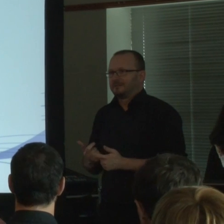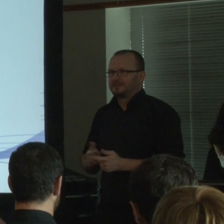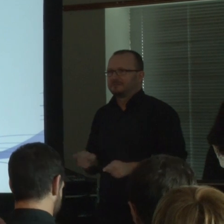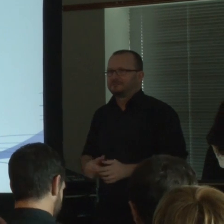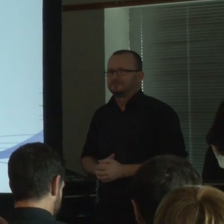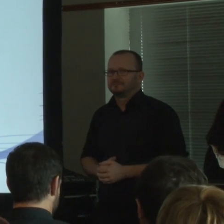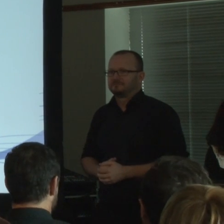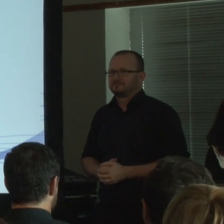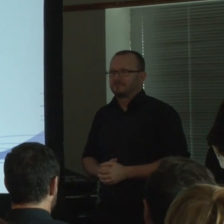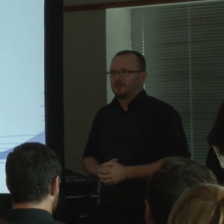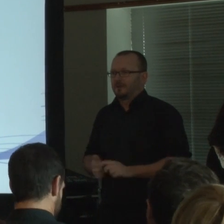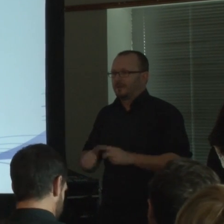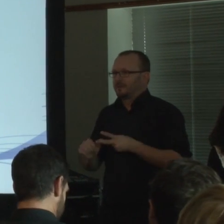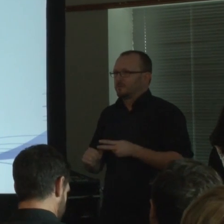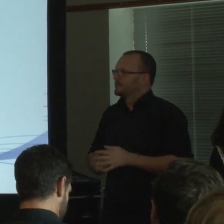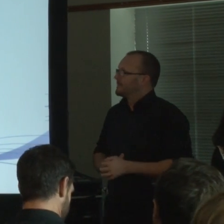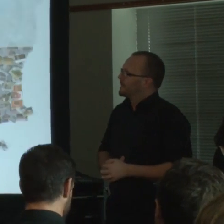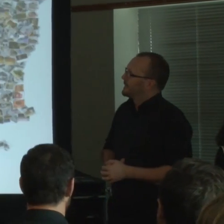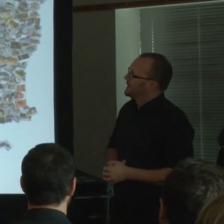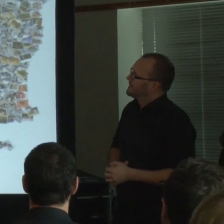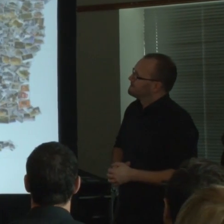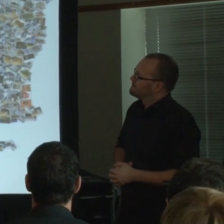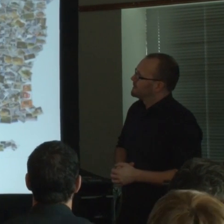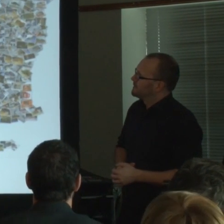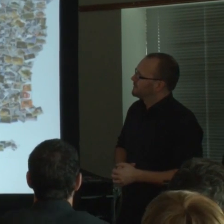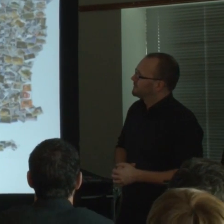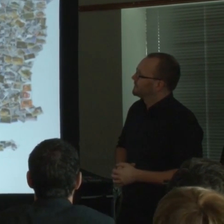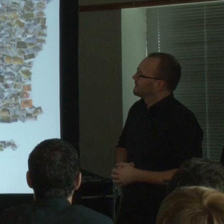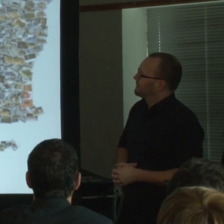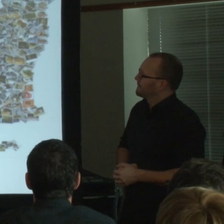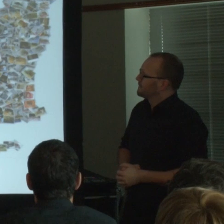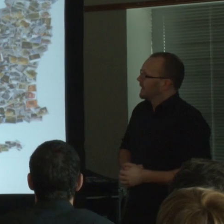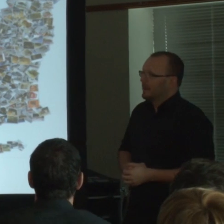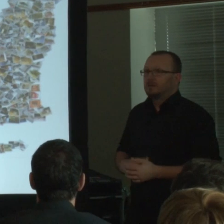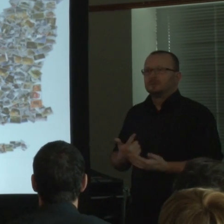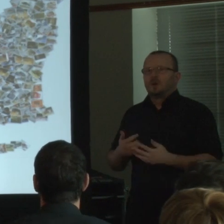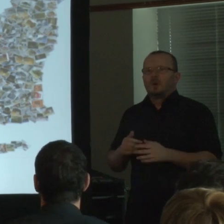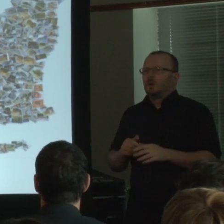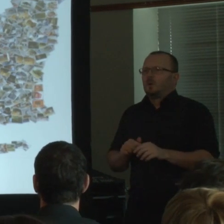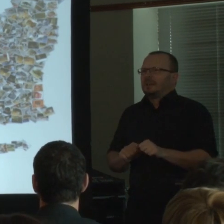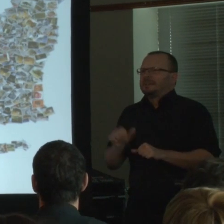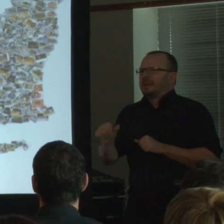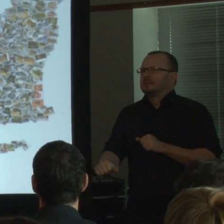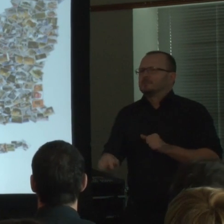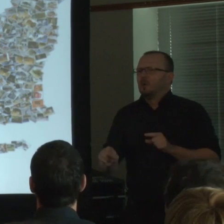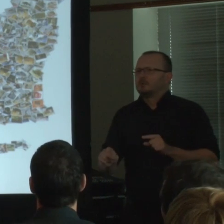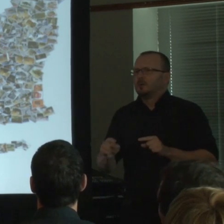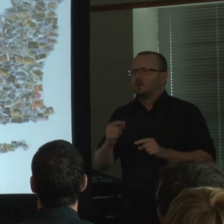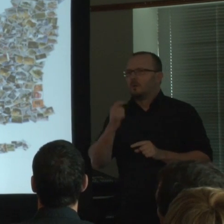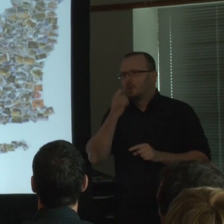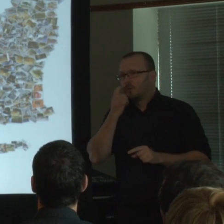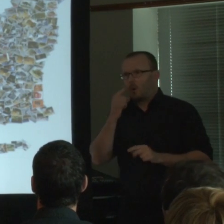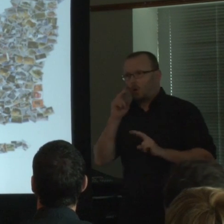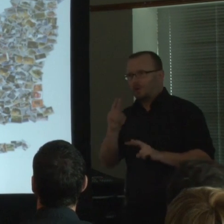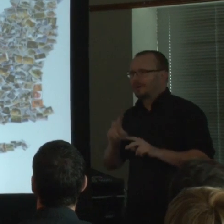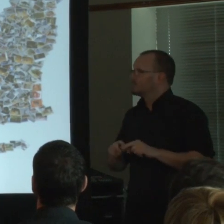I'll skip the next one if I can. There we go. Where to from here? Well, there's lots of other things we're looking at and exploring.